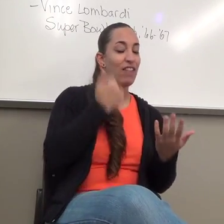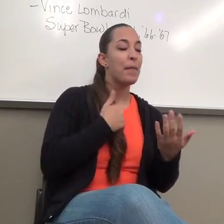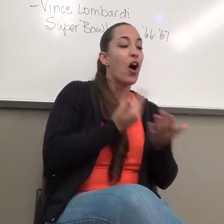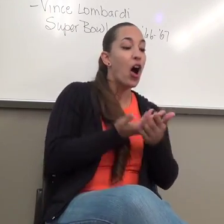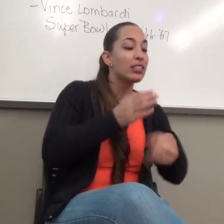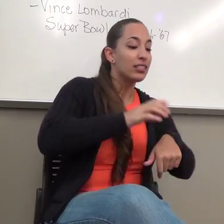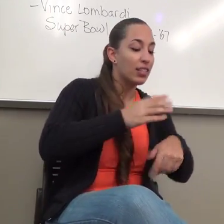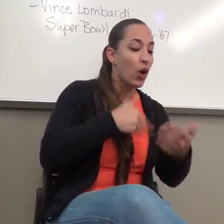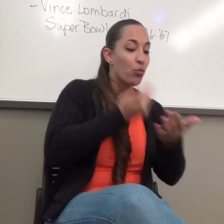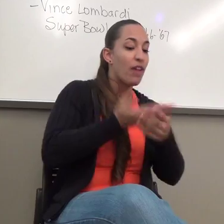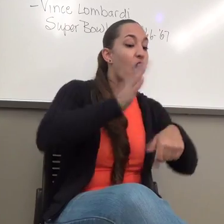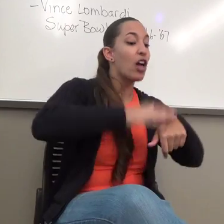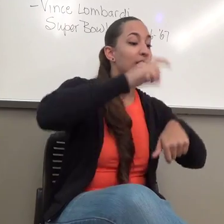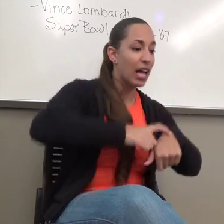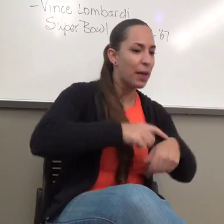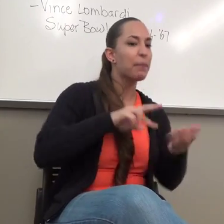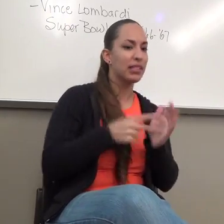what happens. If you